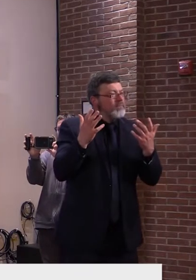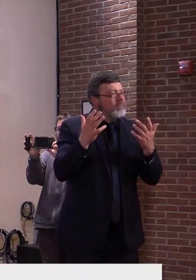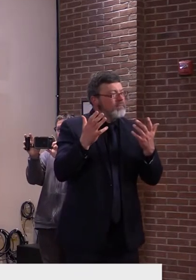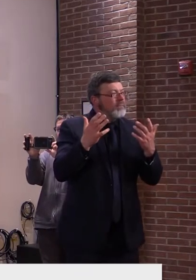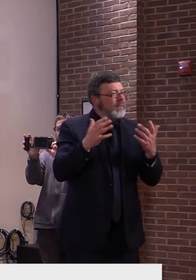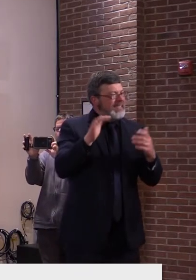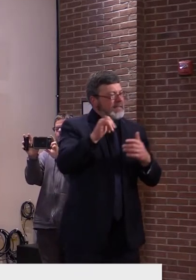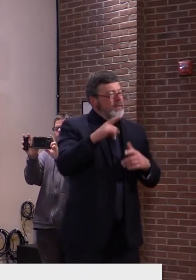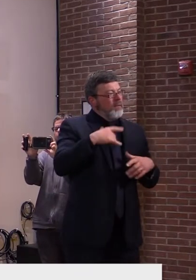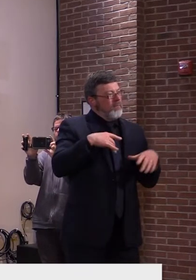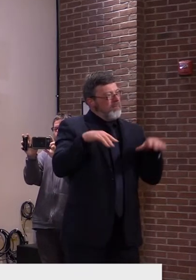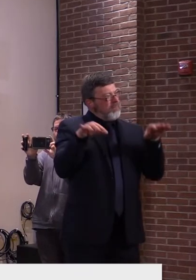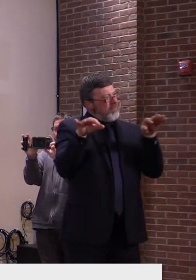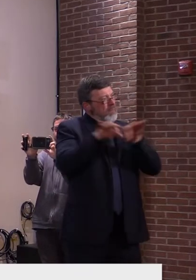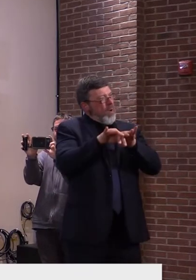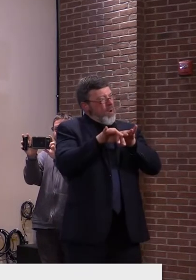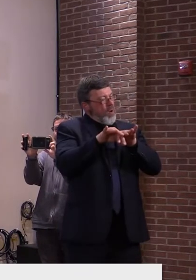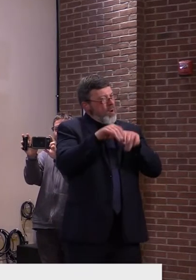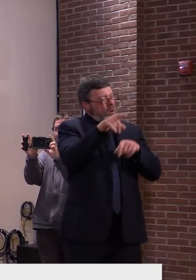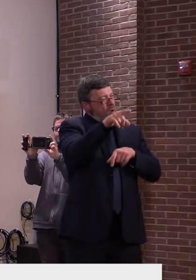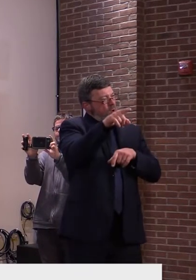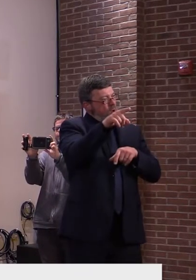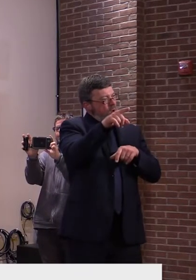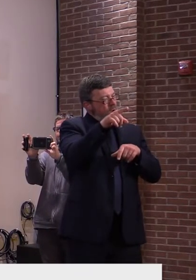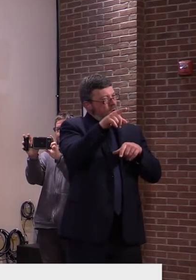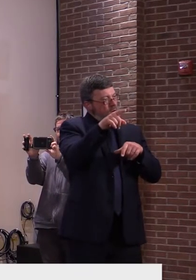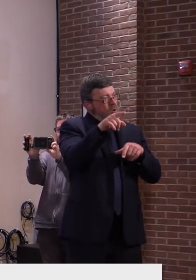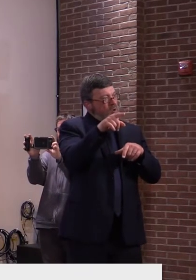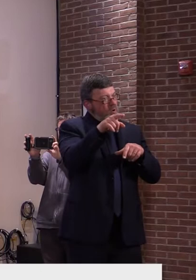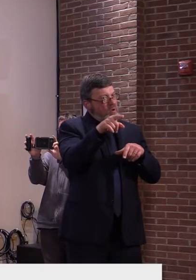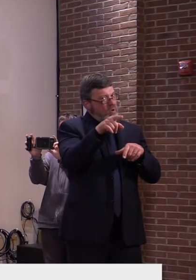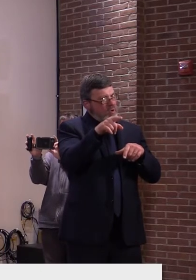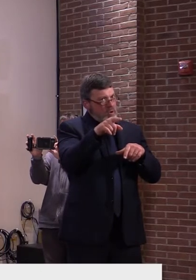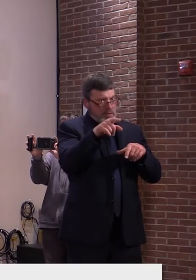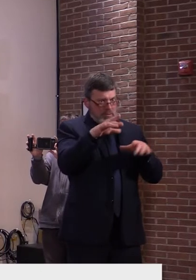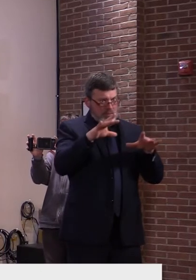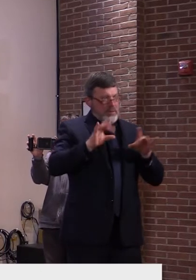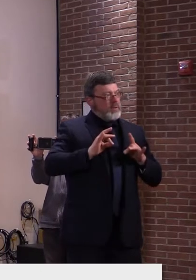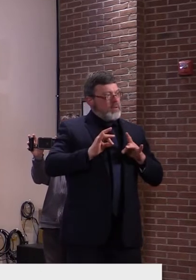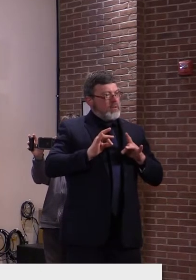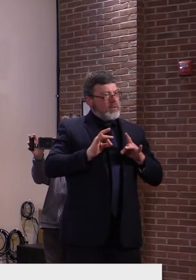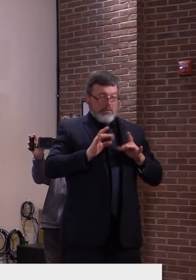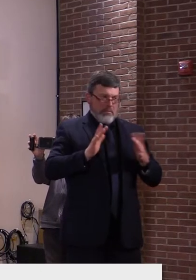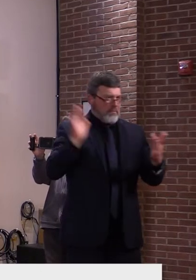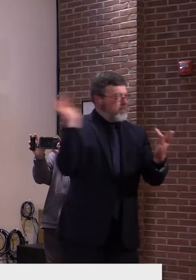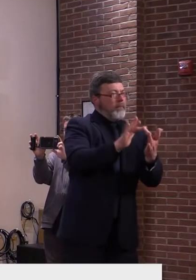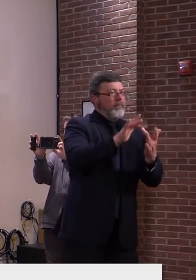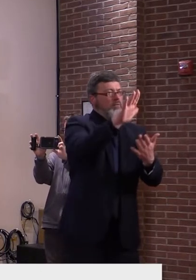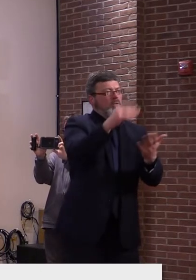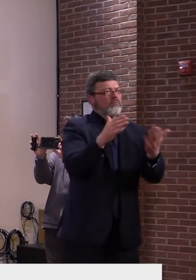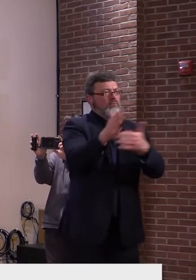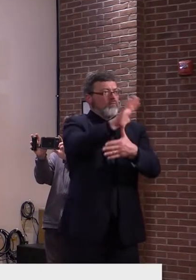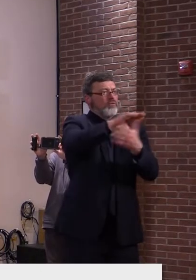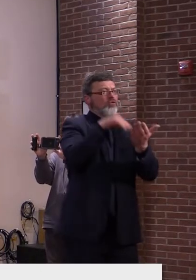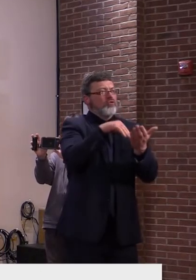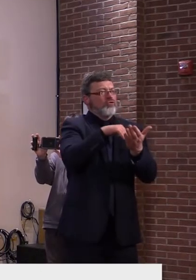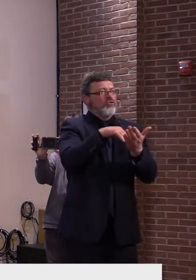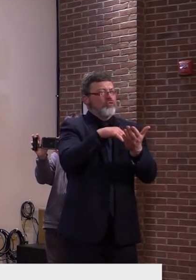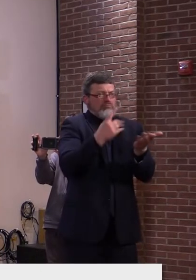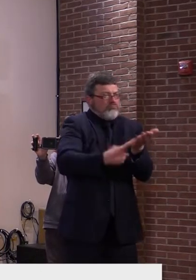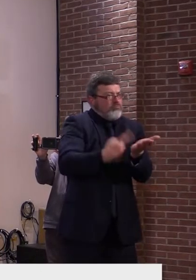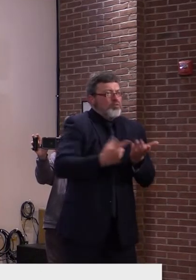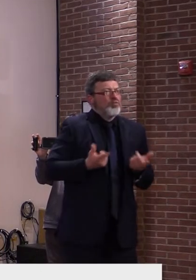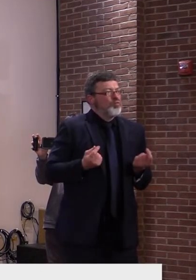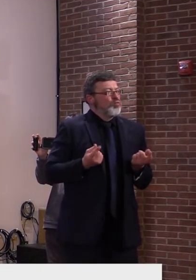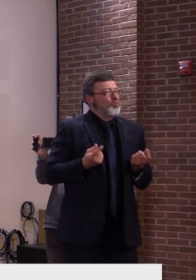sure you have a plan to call your doctor if you do test positive. Antiviral pills can greatly reduce